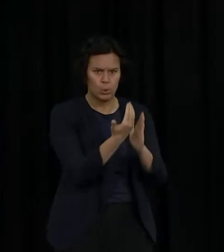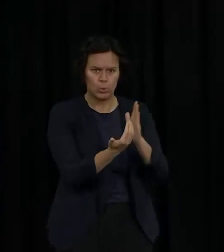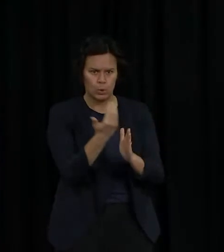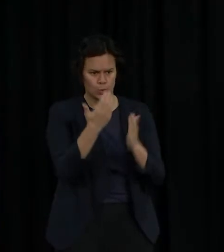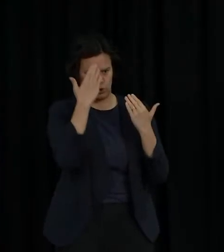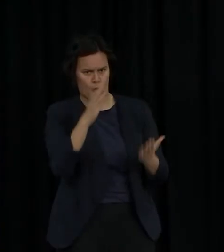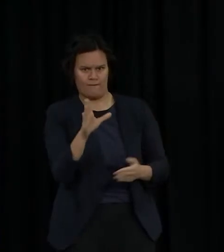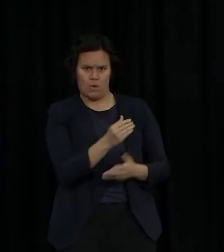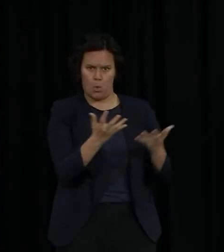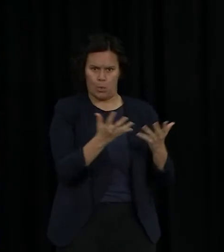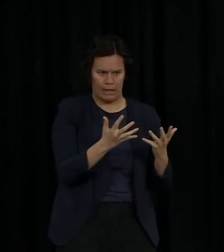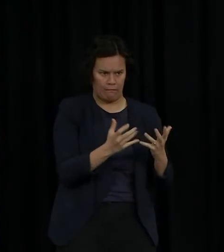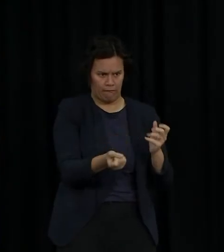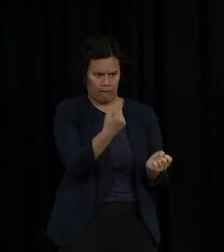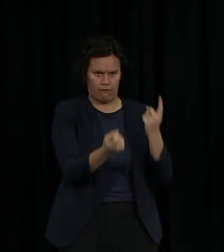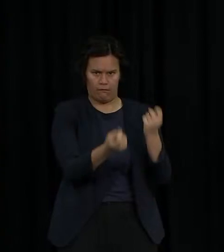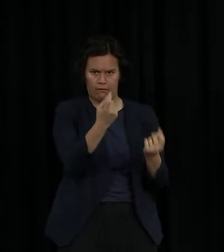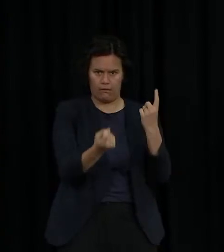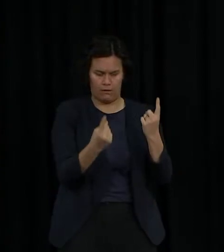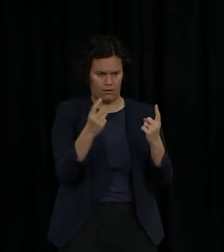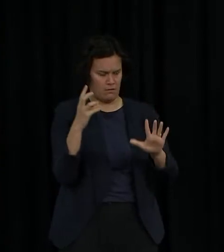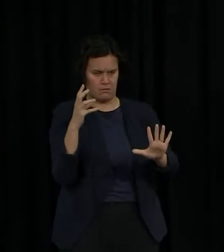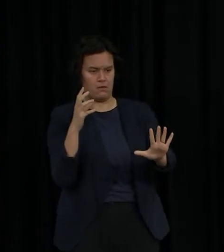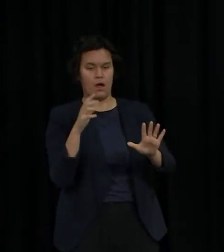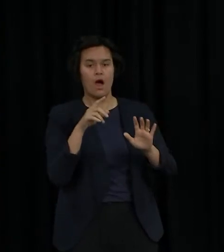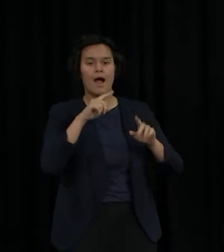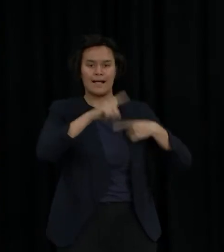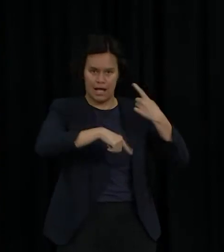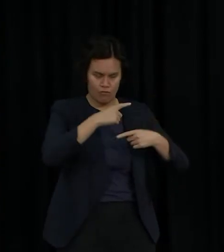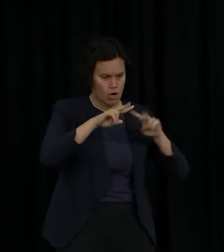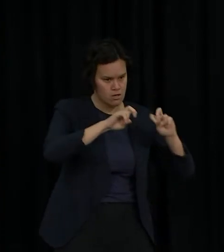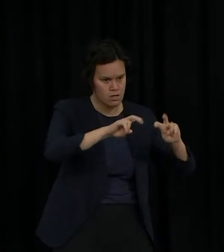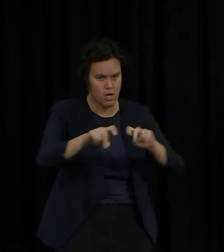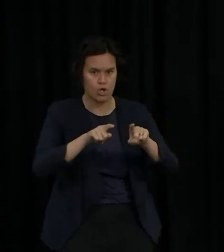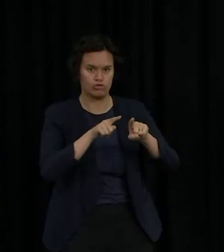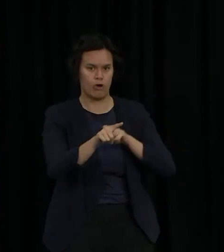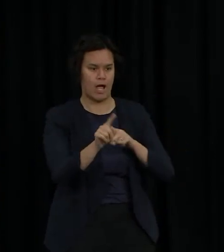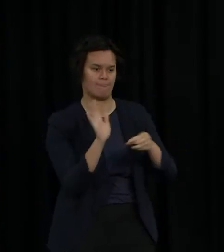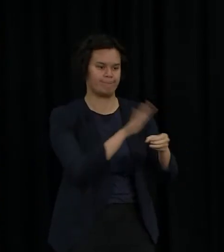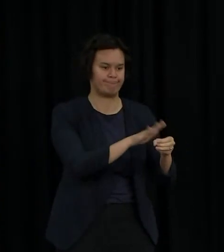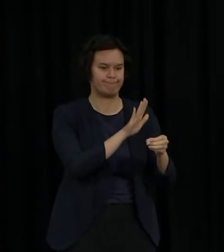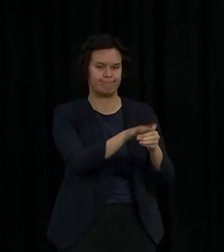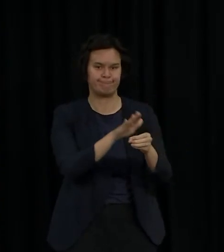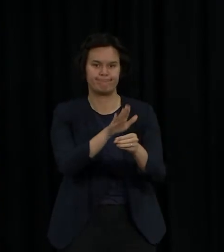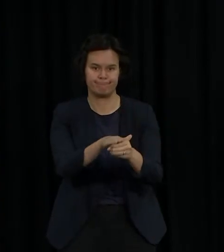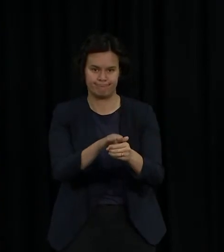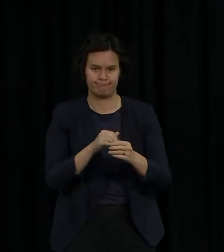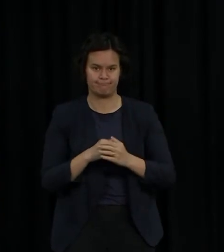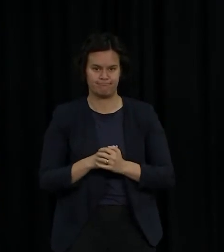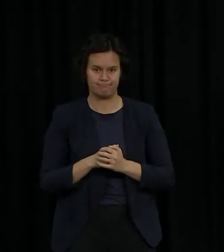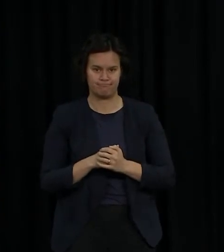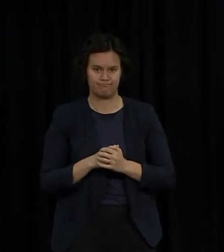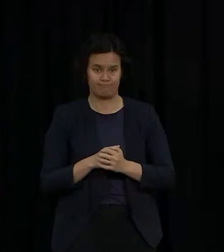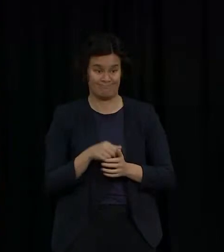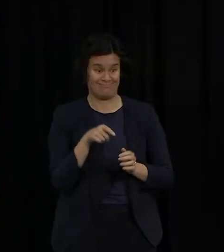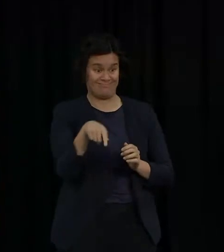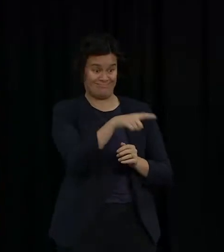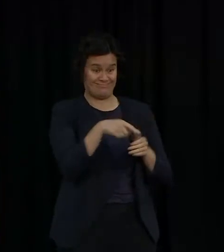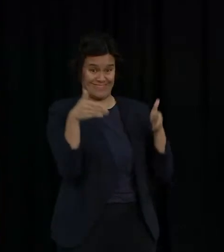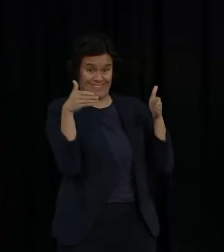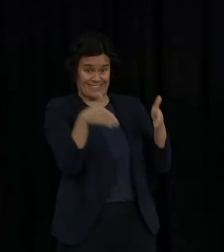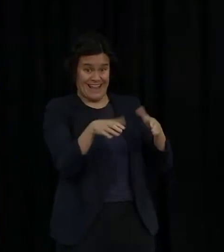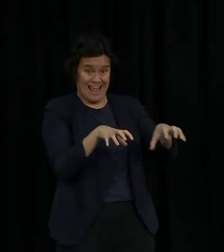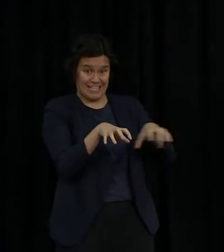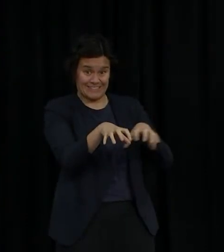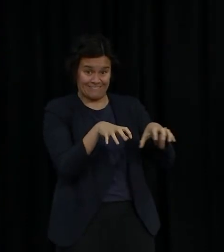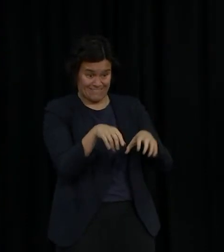heavily focused on containing those subclusters. It is this work which continues to give us a level of reassurance that we